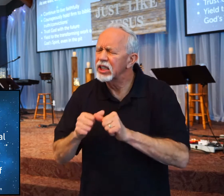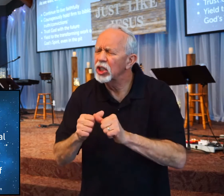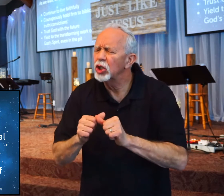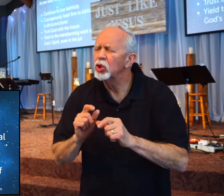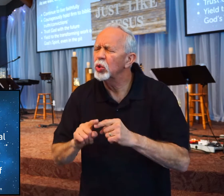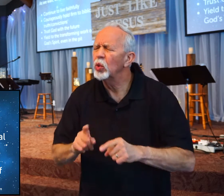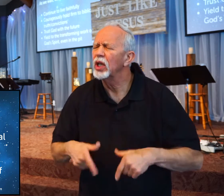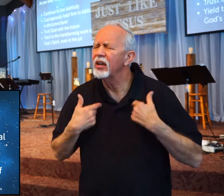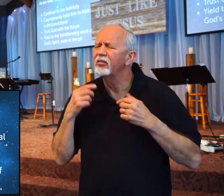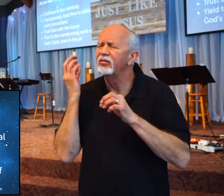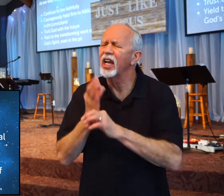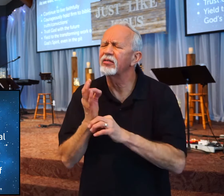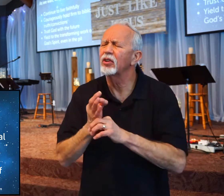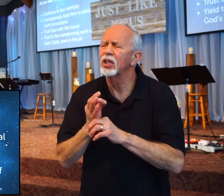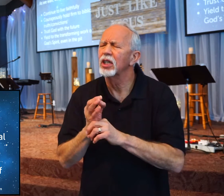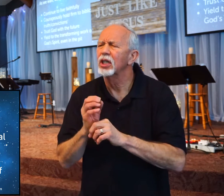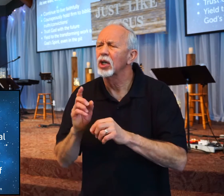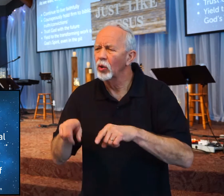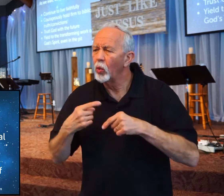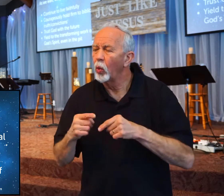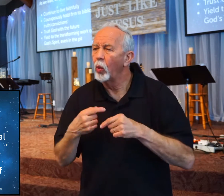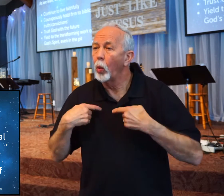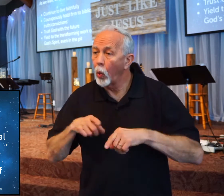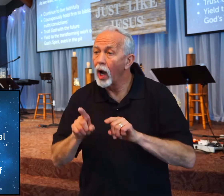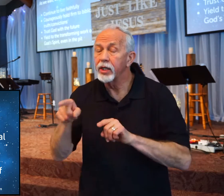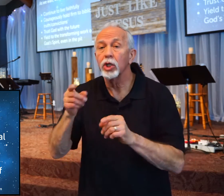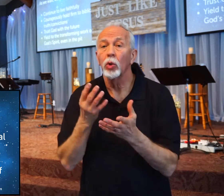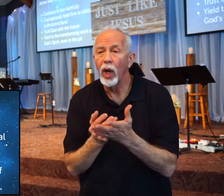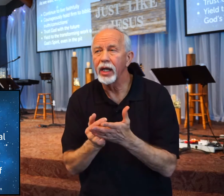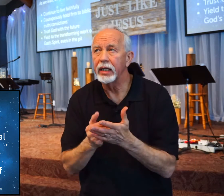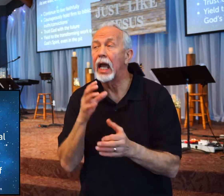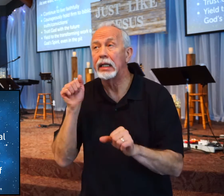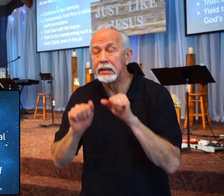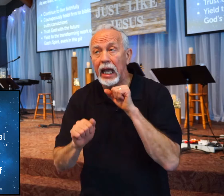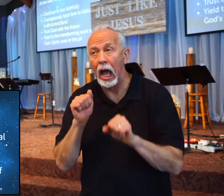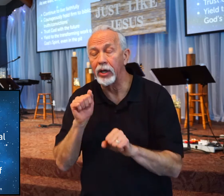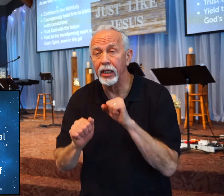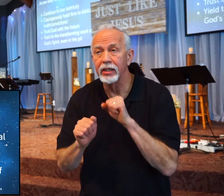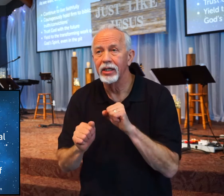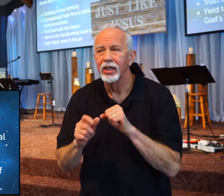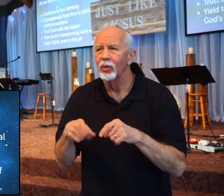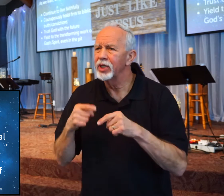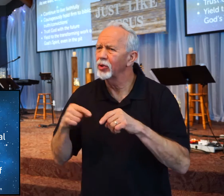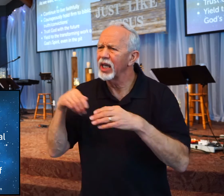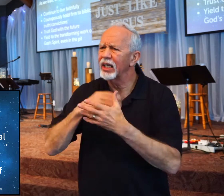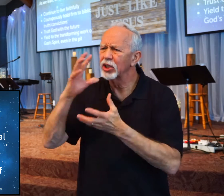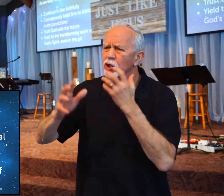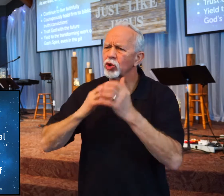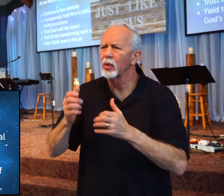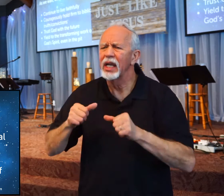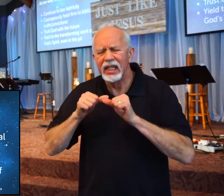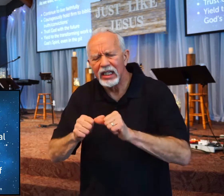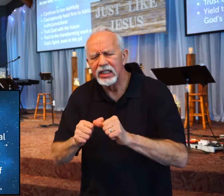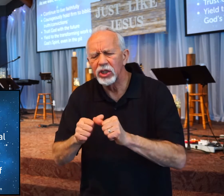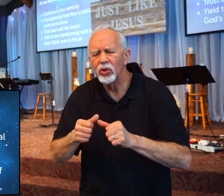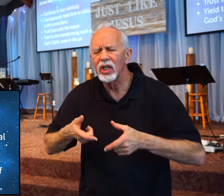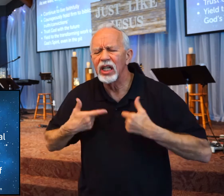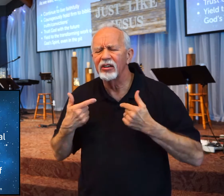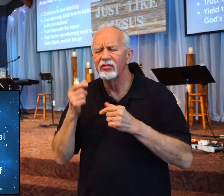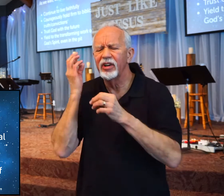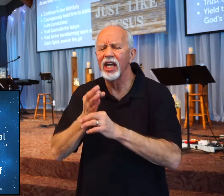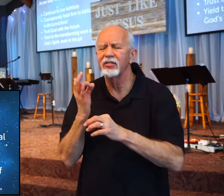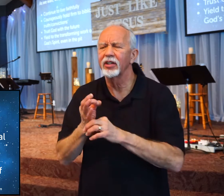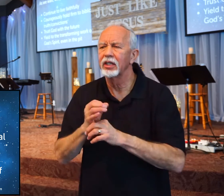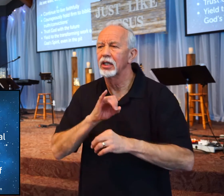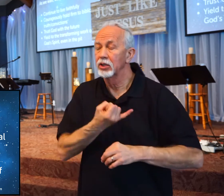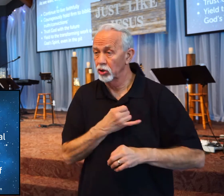live faithfully, even while you're waiting, even while maybe you're doubting, even while you're in the storm. Continue to live faithfully.